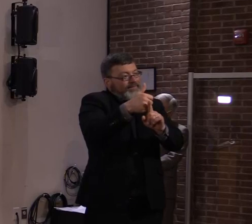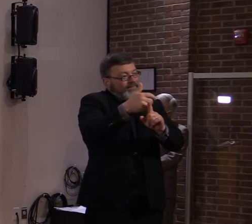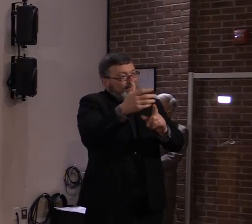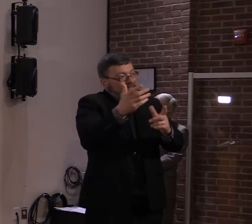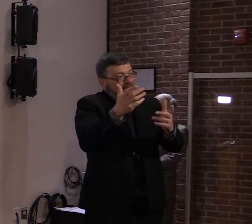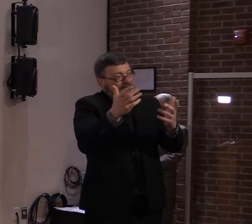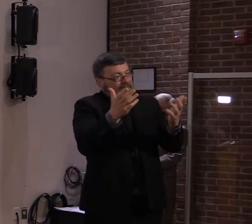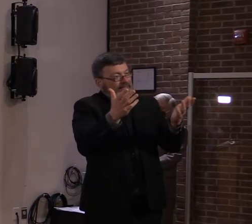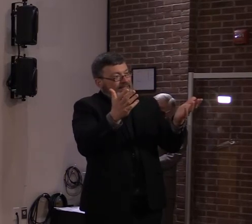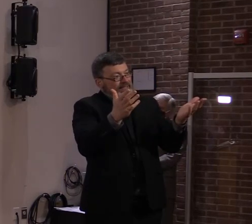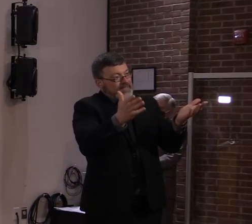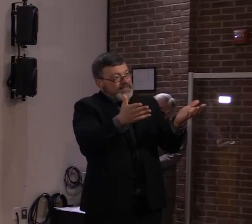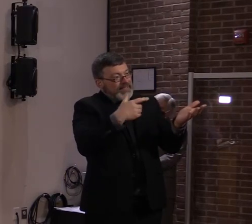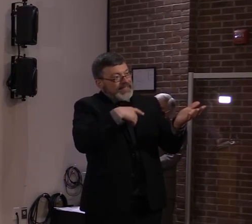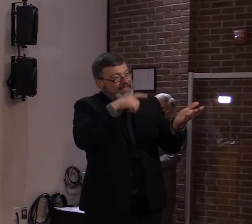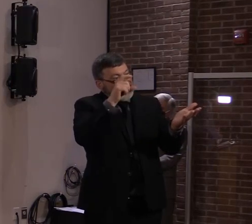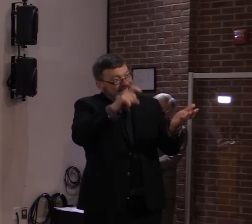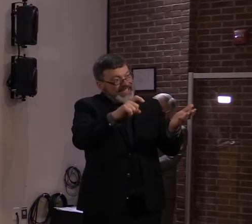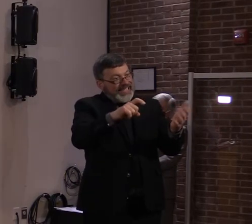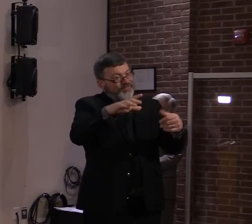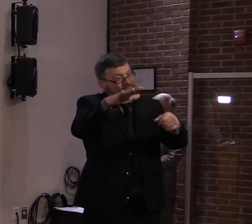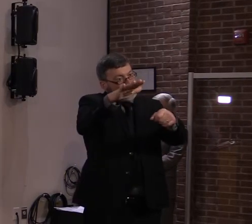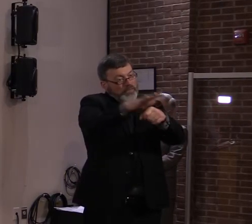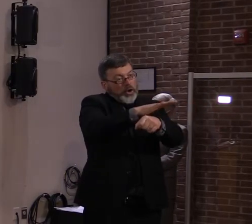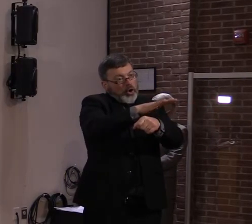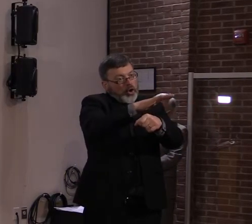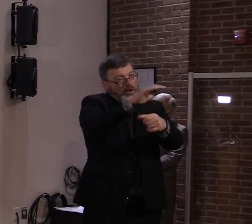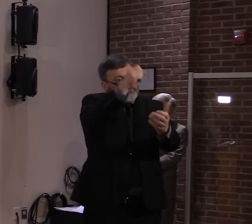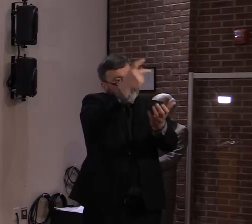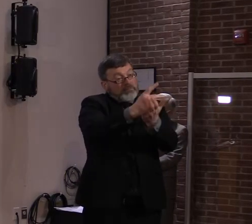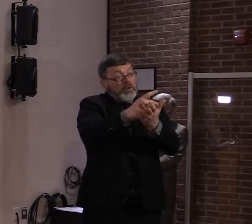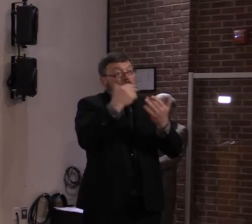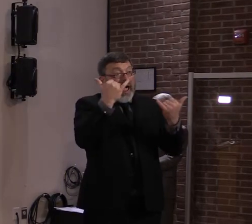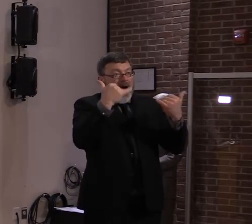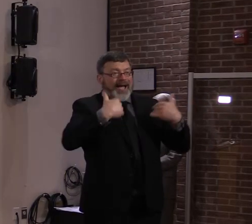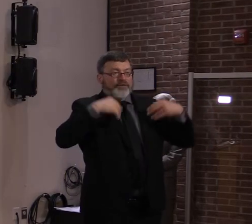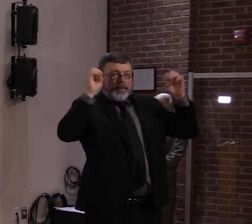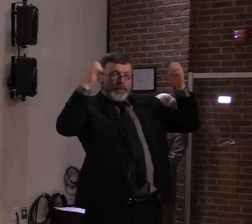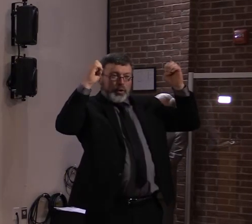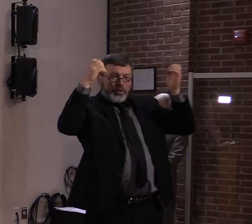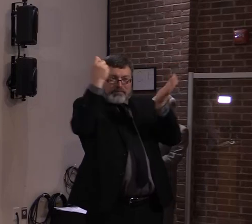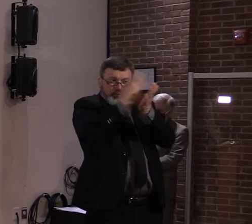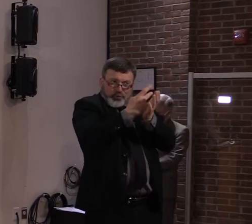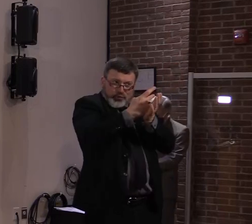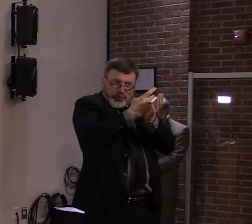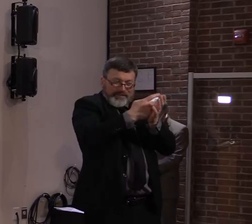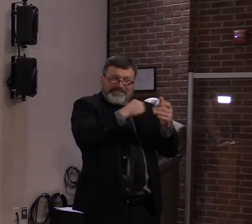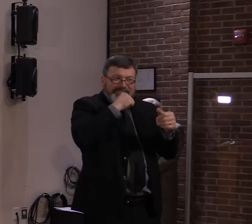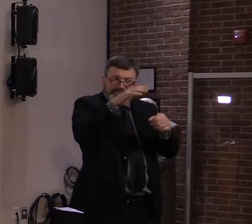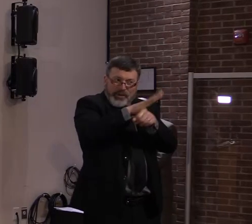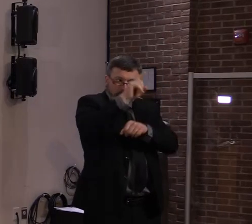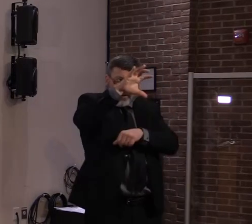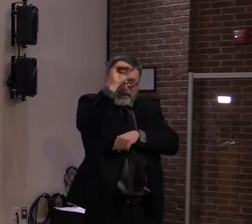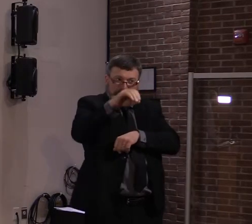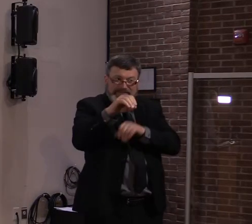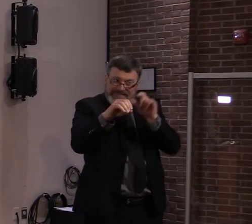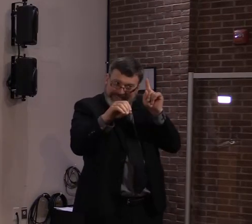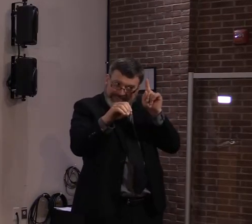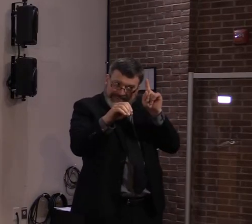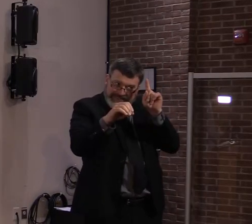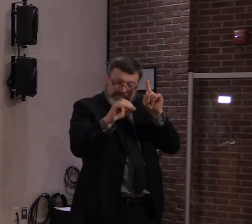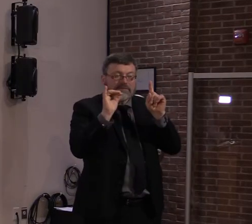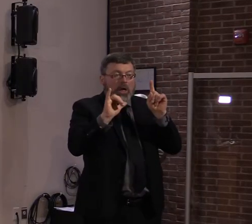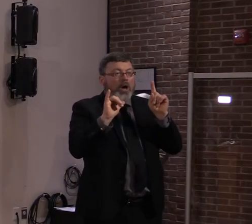approval, both in terms of even thinking about these things like mandating, but probably as importantly to those who are going to receive them,